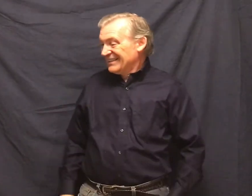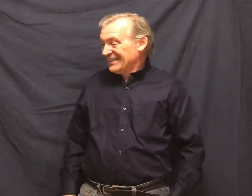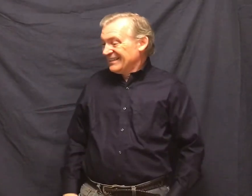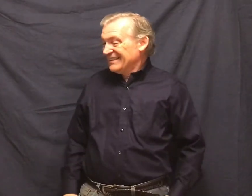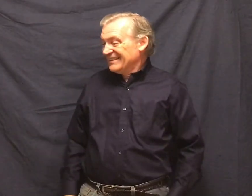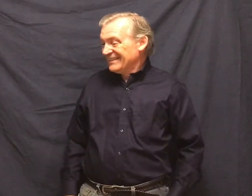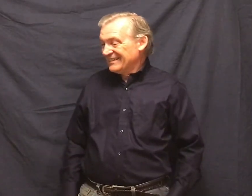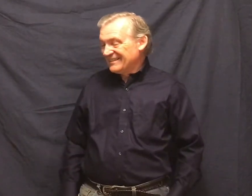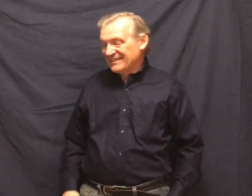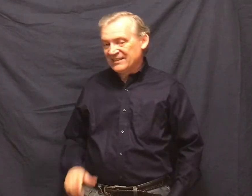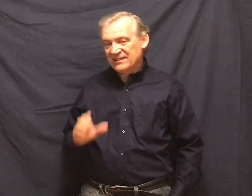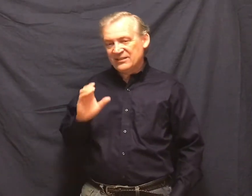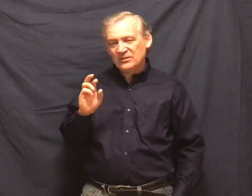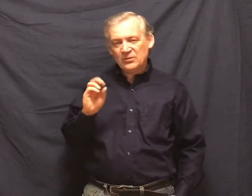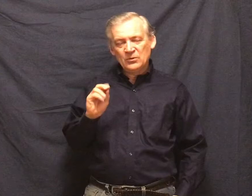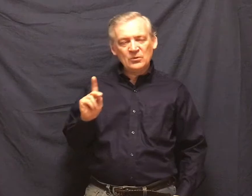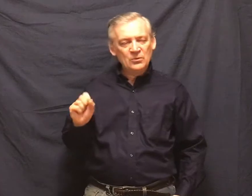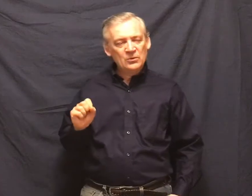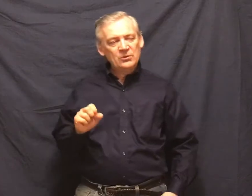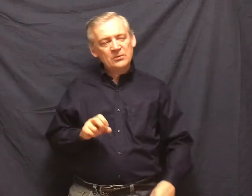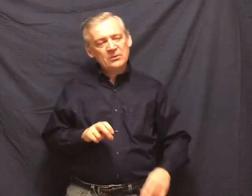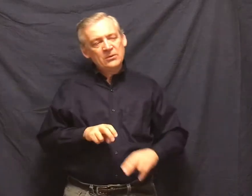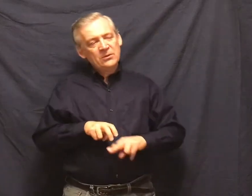Crook settled himself more comfortably on his bed.